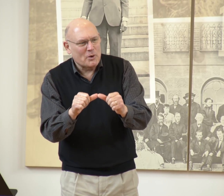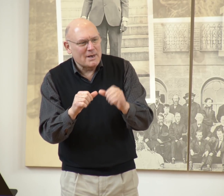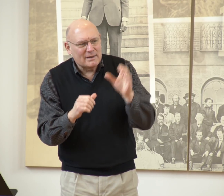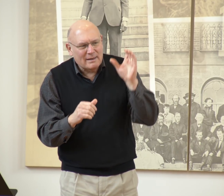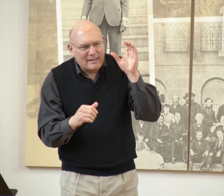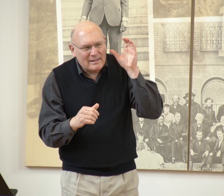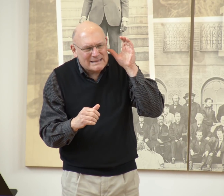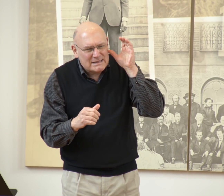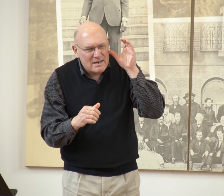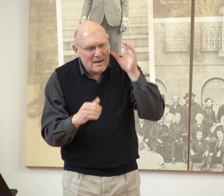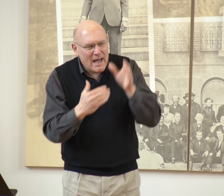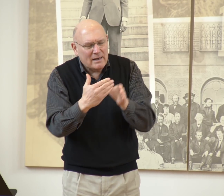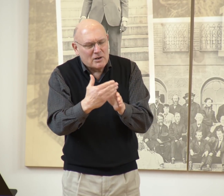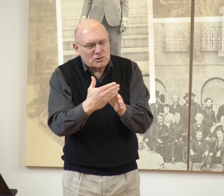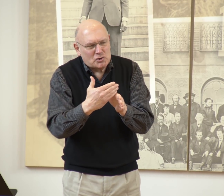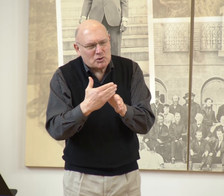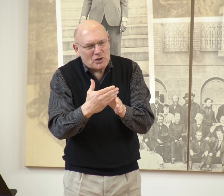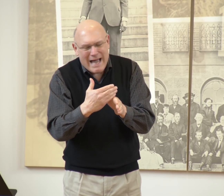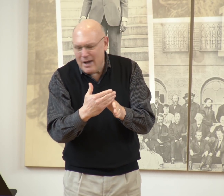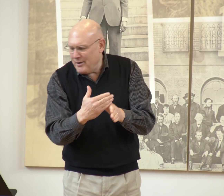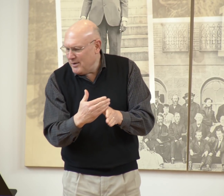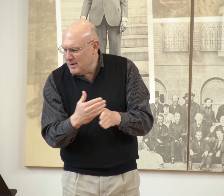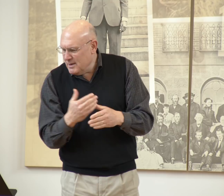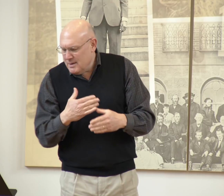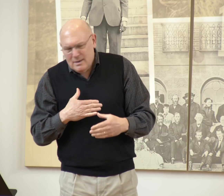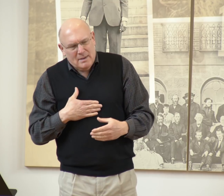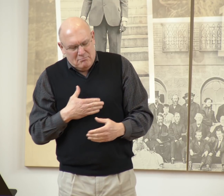he continued to listen and to share.